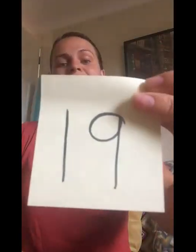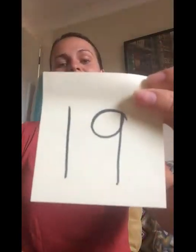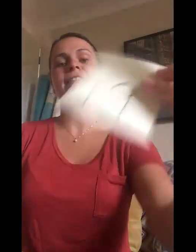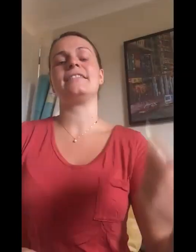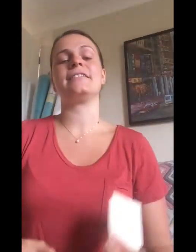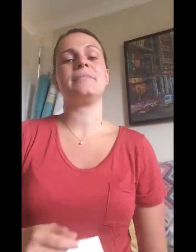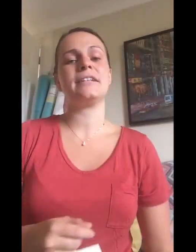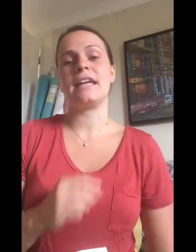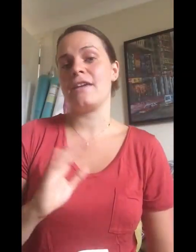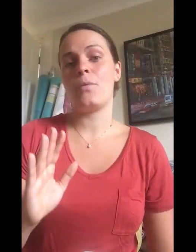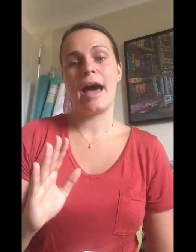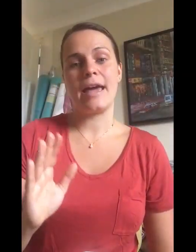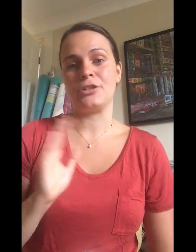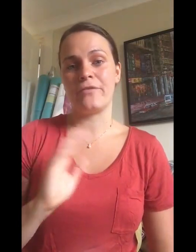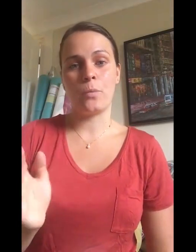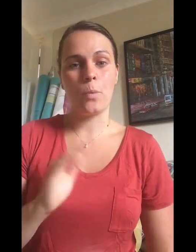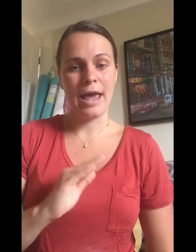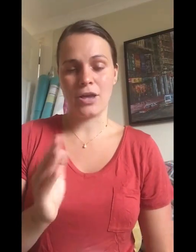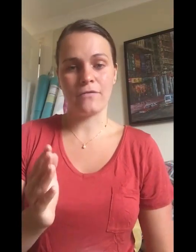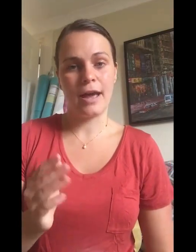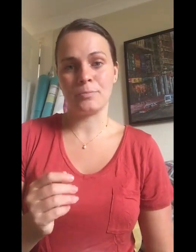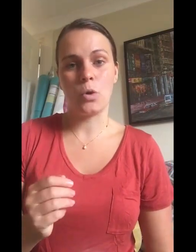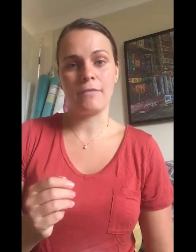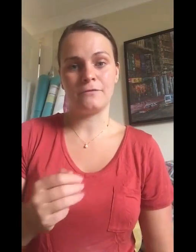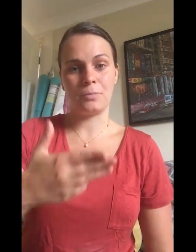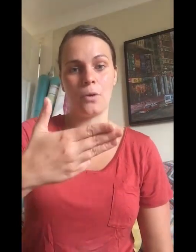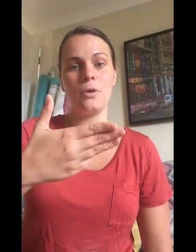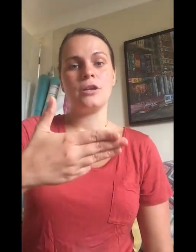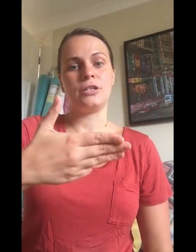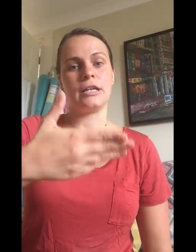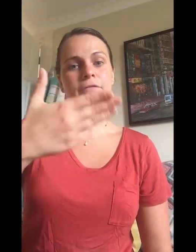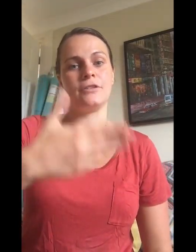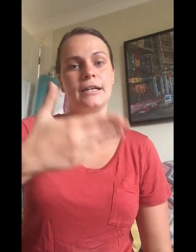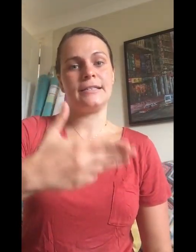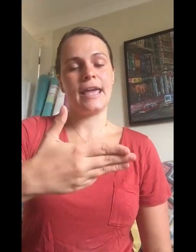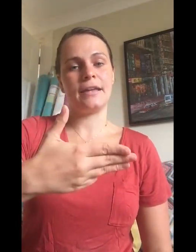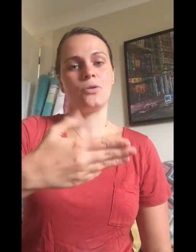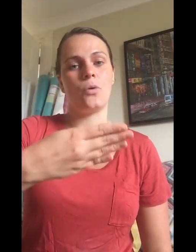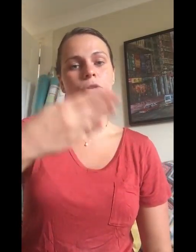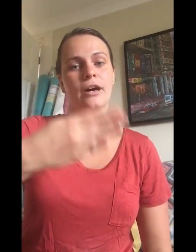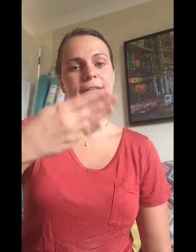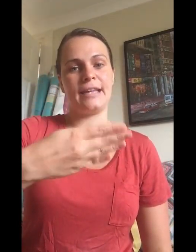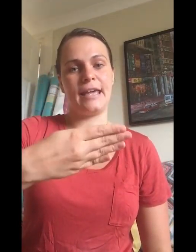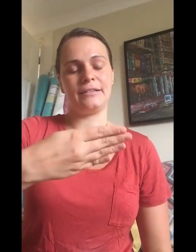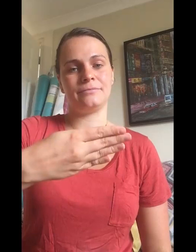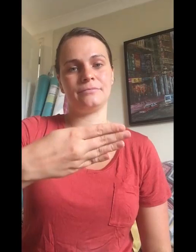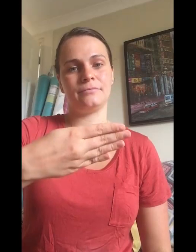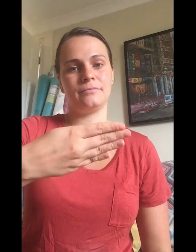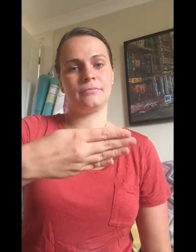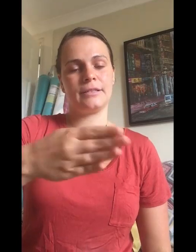19. So this can be done either way, whichever way you find more comfortable. So you can have 19 or 19. So